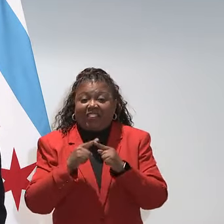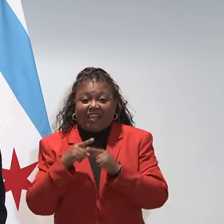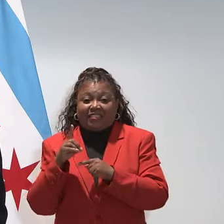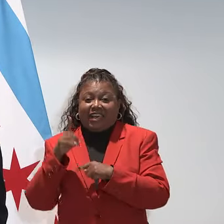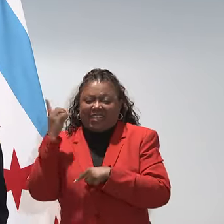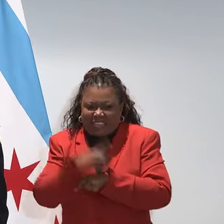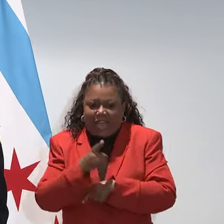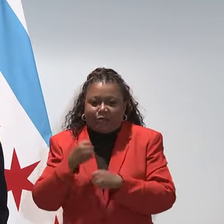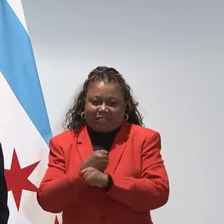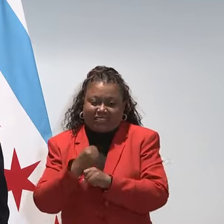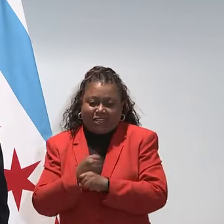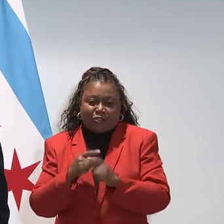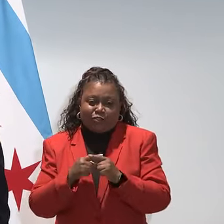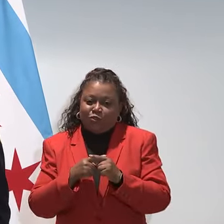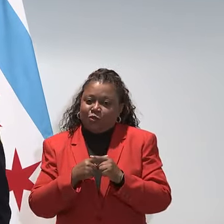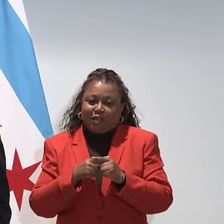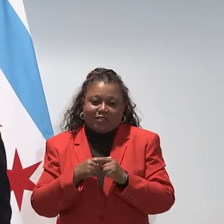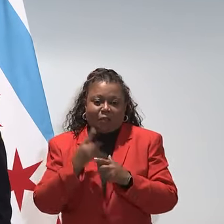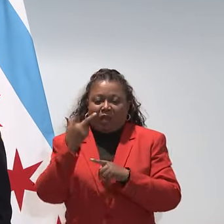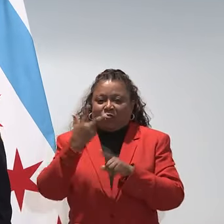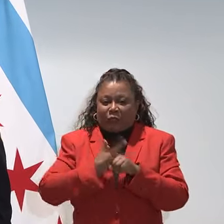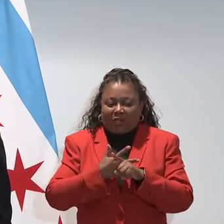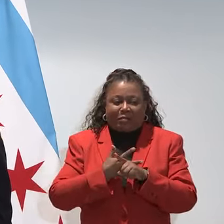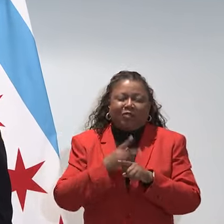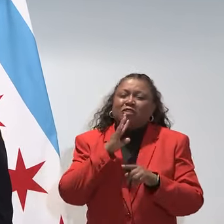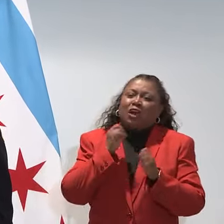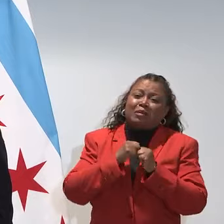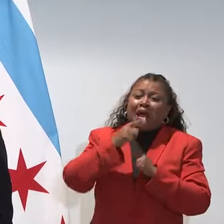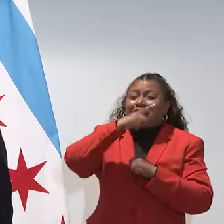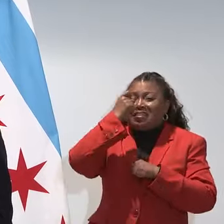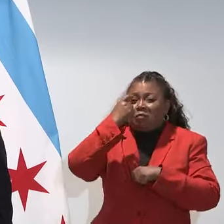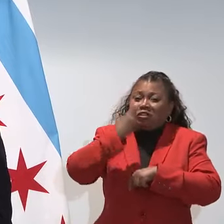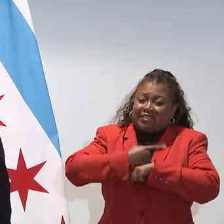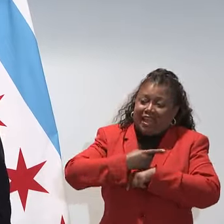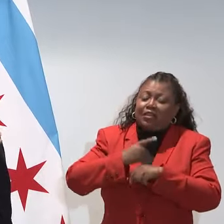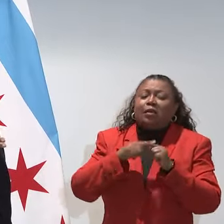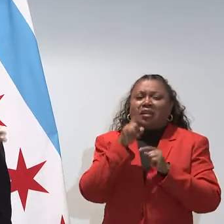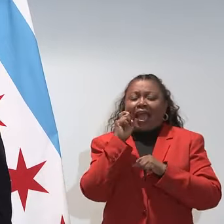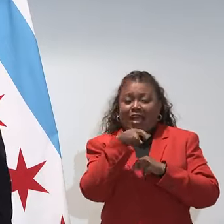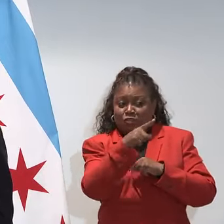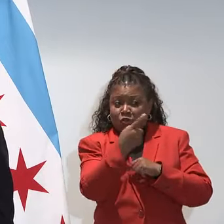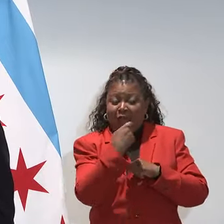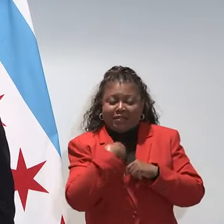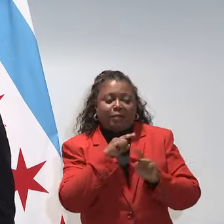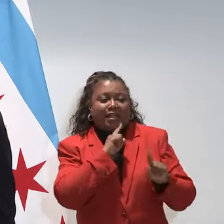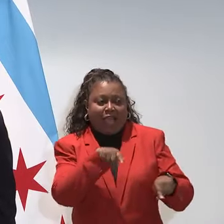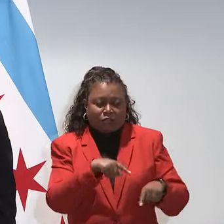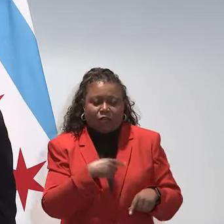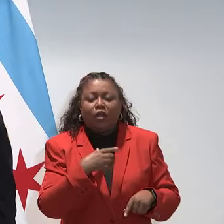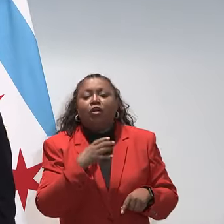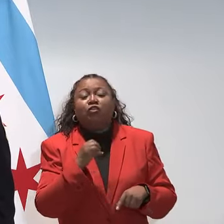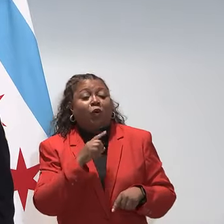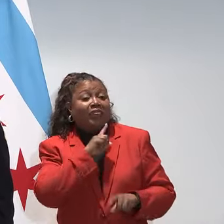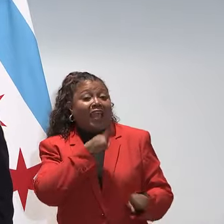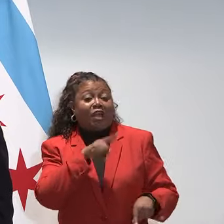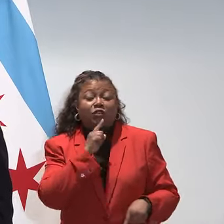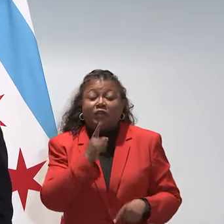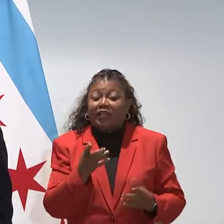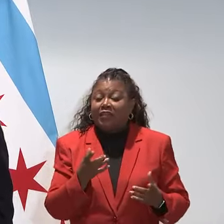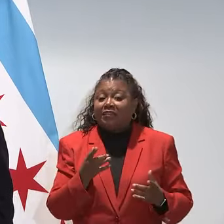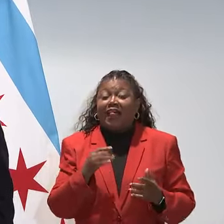dam statistics. So you just parsed out 3 months. Well, we're talking about summer here today. Okay, let me answer. You ask and let me answer. Please. So the answer